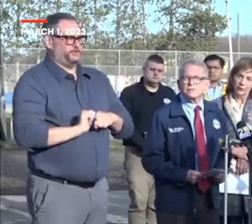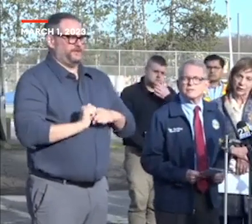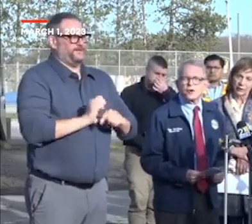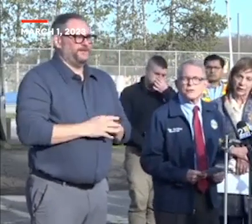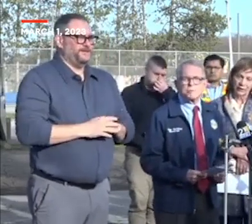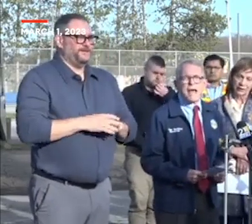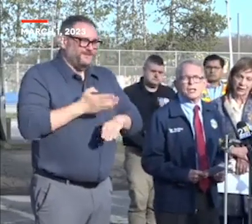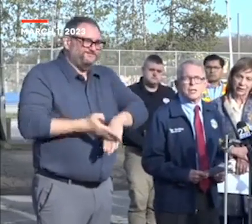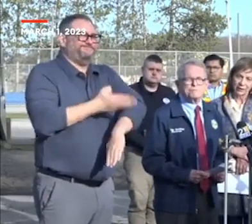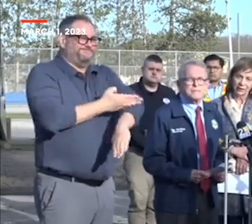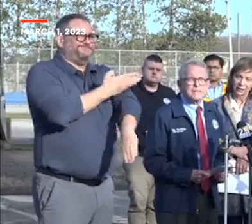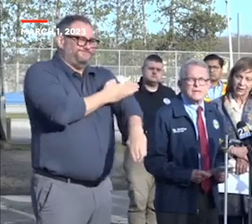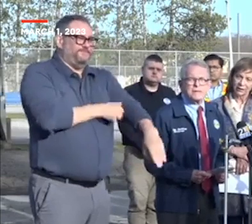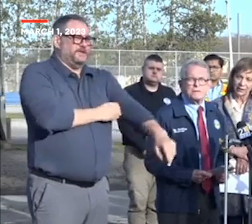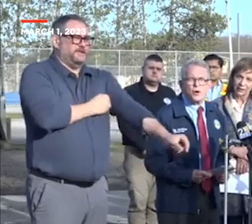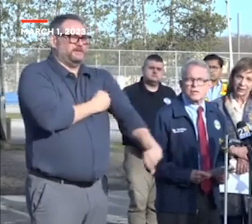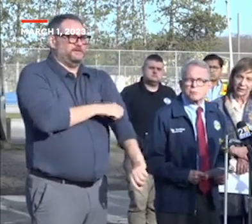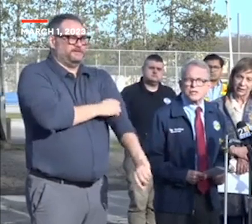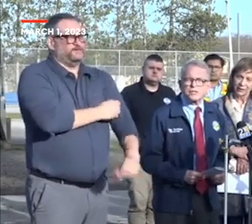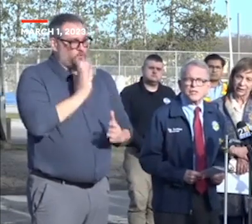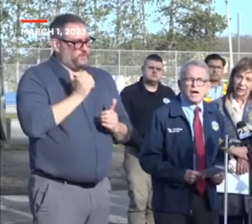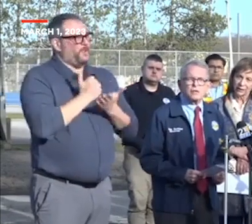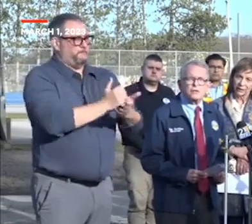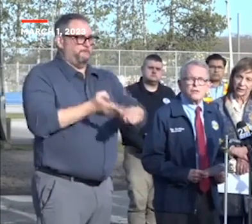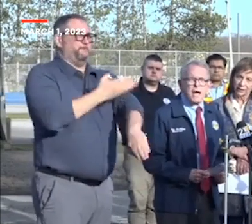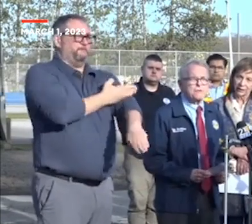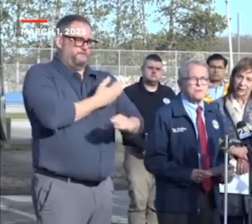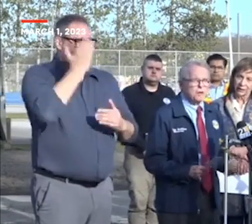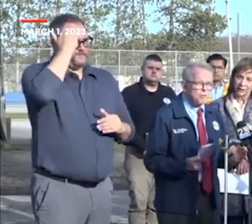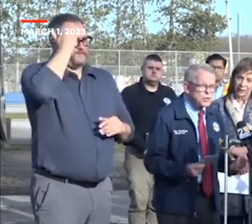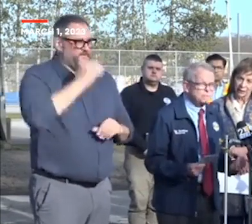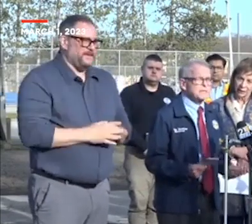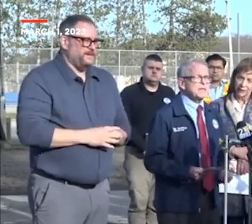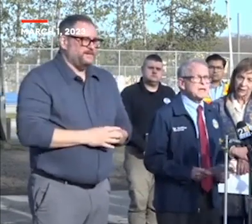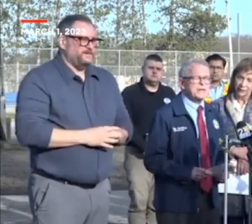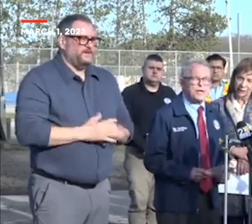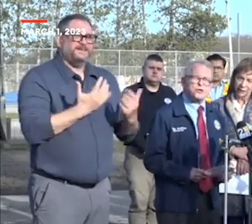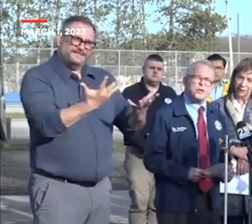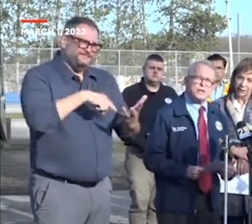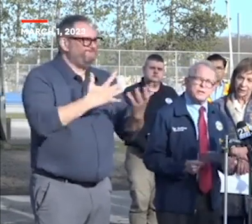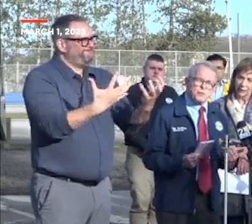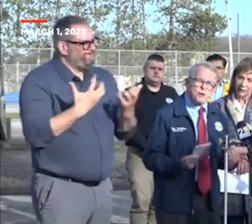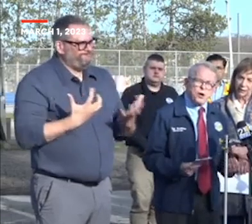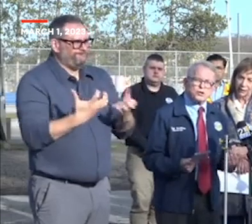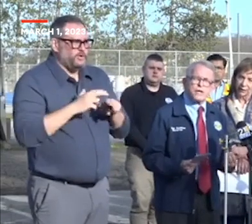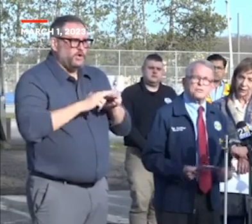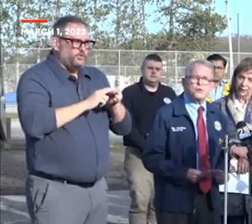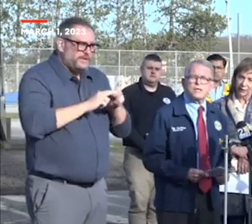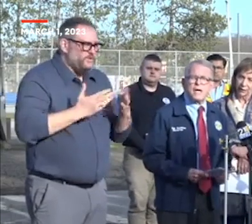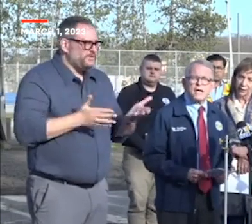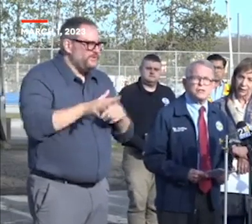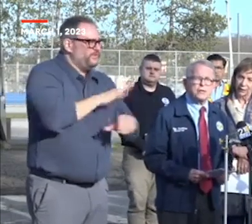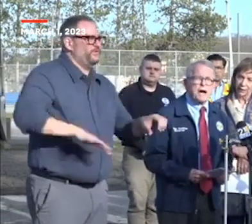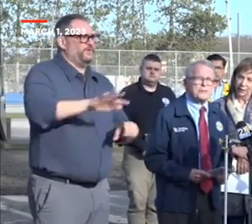increase rather dramatically. They've all expressed a desire to have the railroads that have